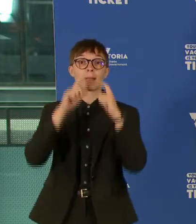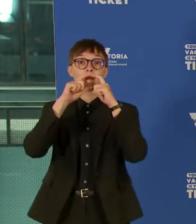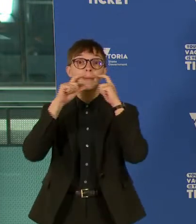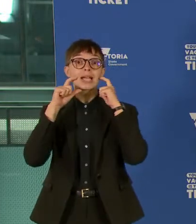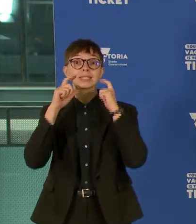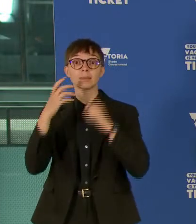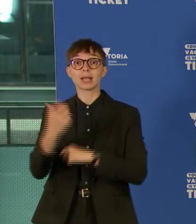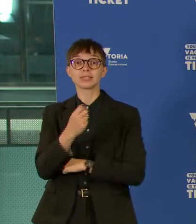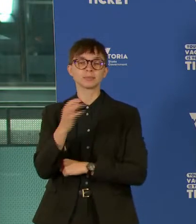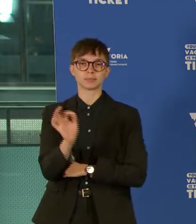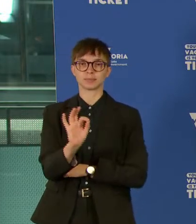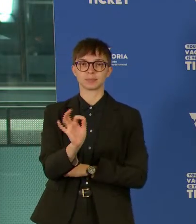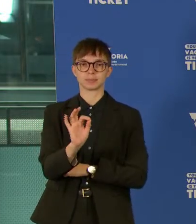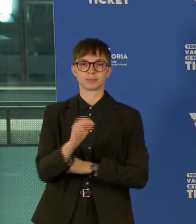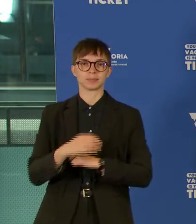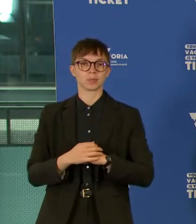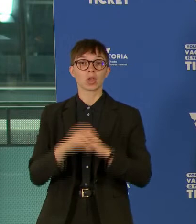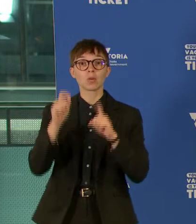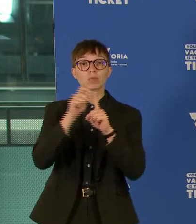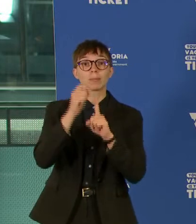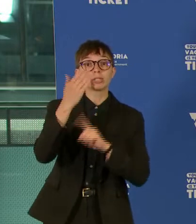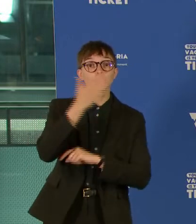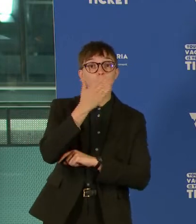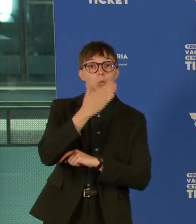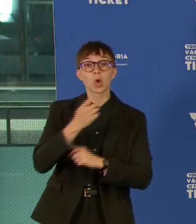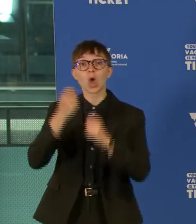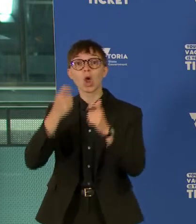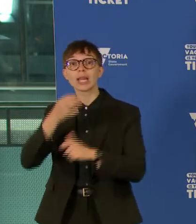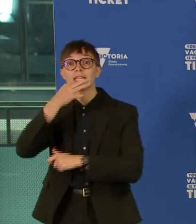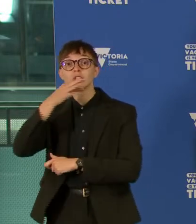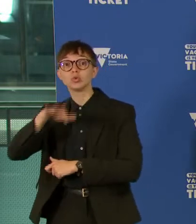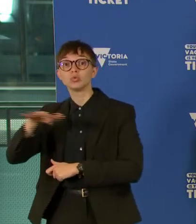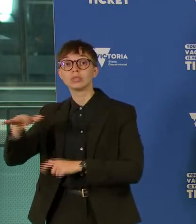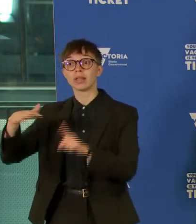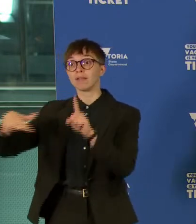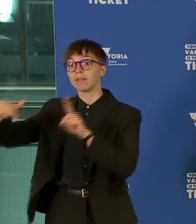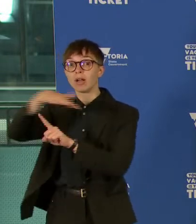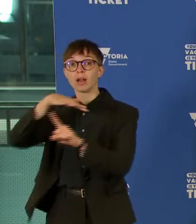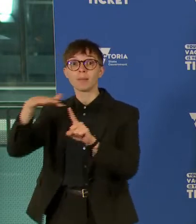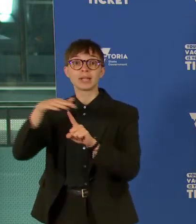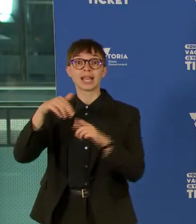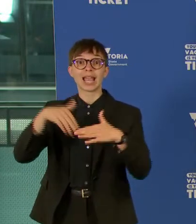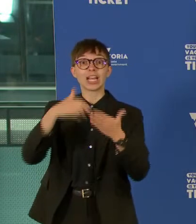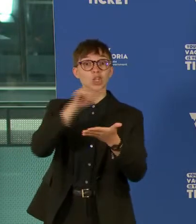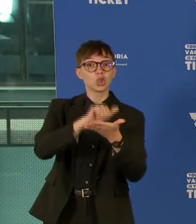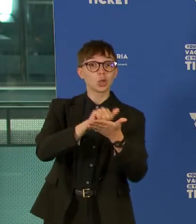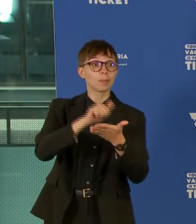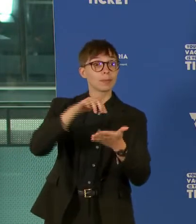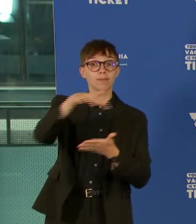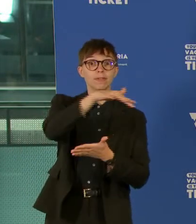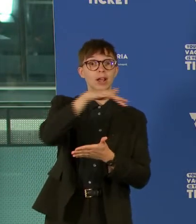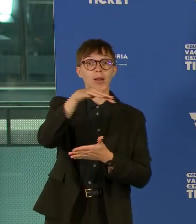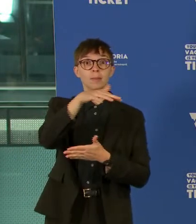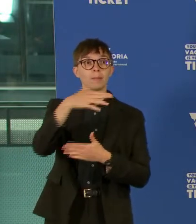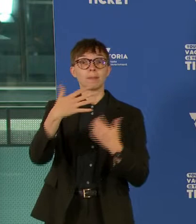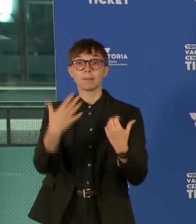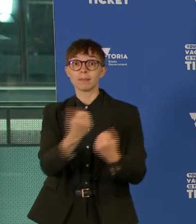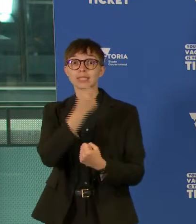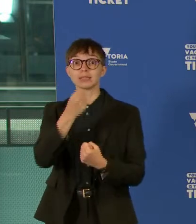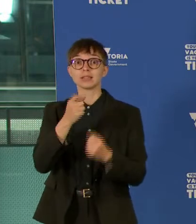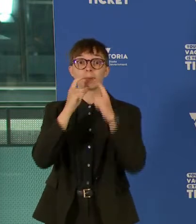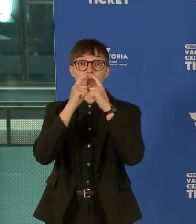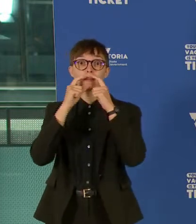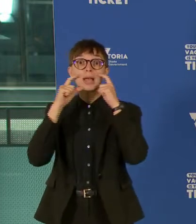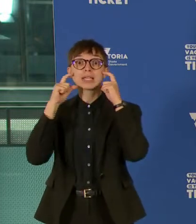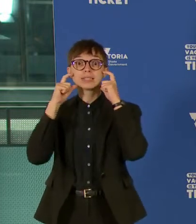early childhood settings, or retail settings, or at events of any size